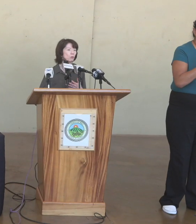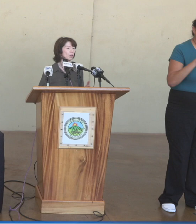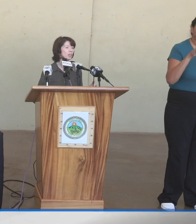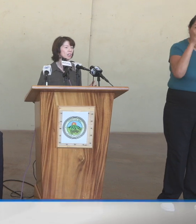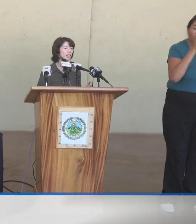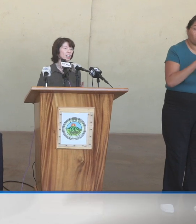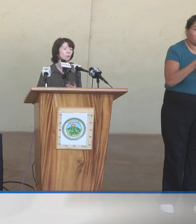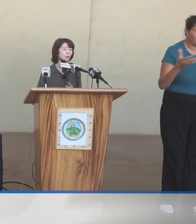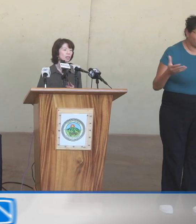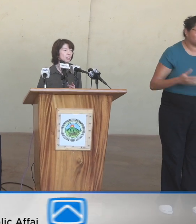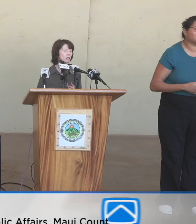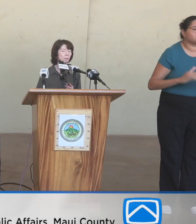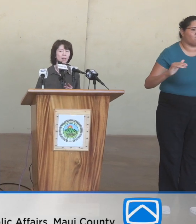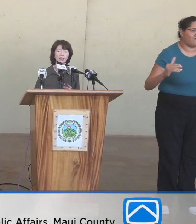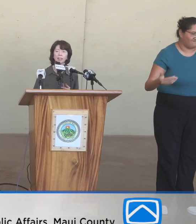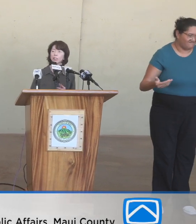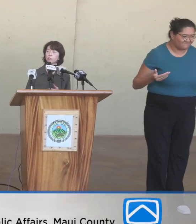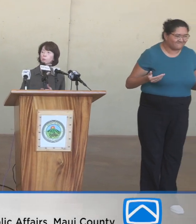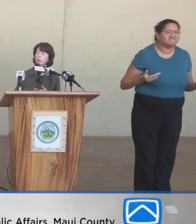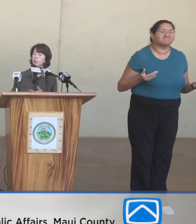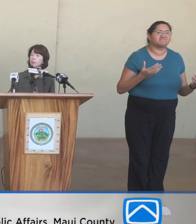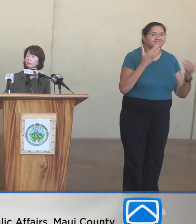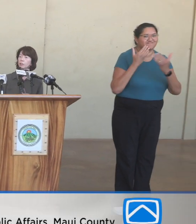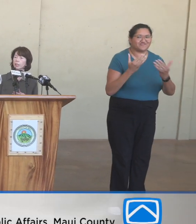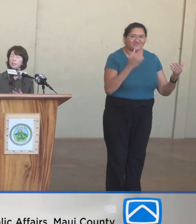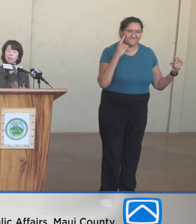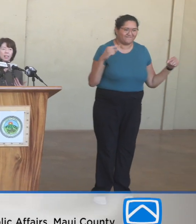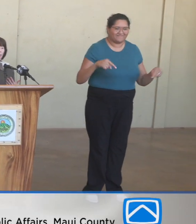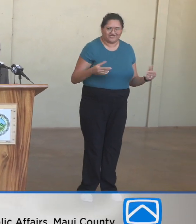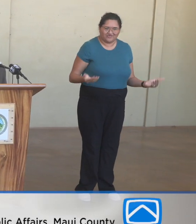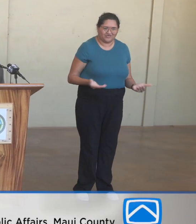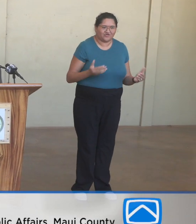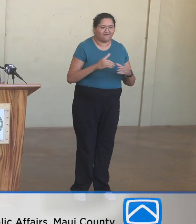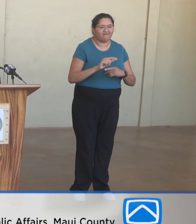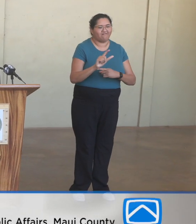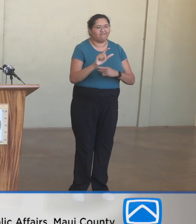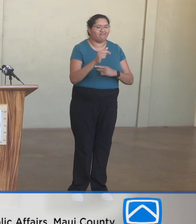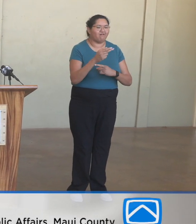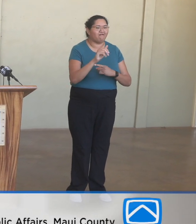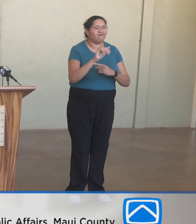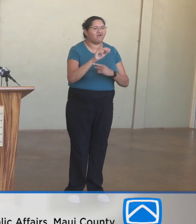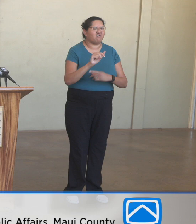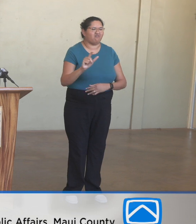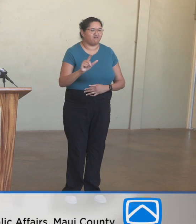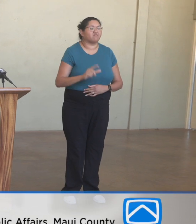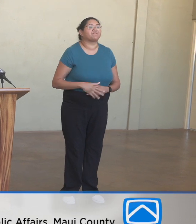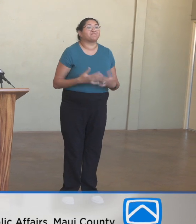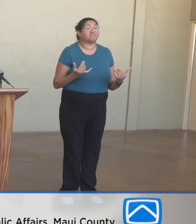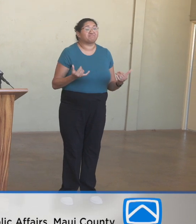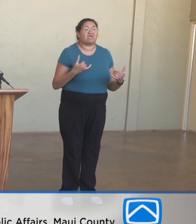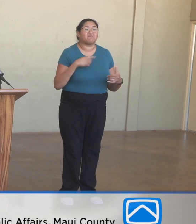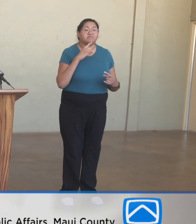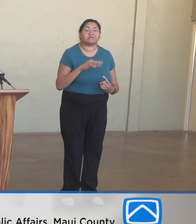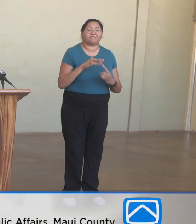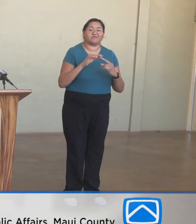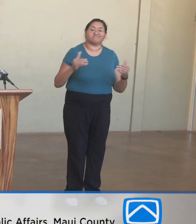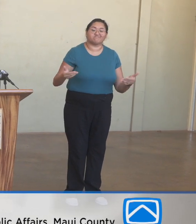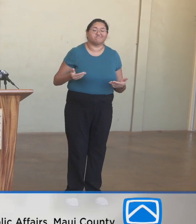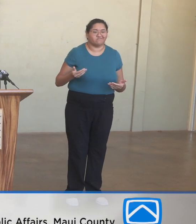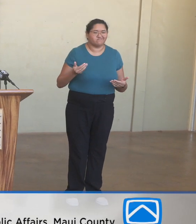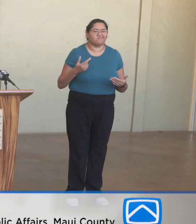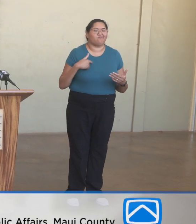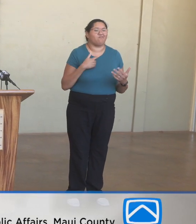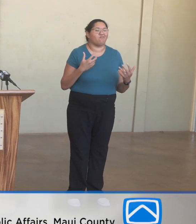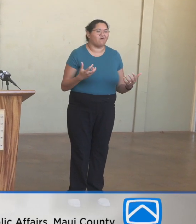Aloha everyone and welcome and thank you for being here in Lahaina. Today we have some very special guests. We